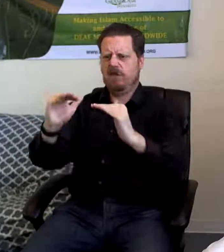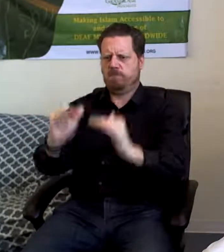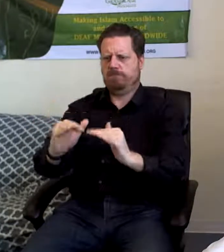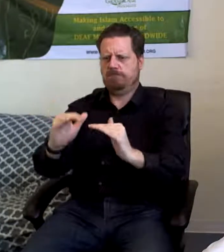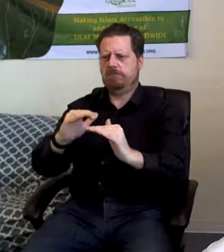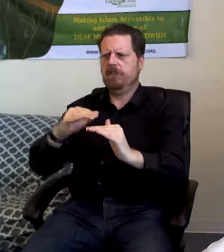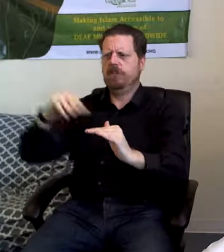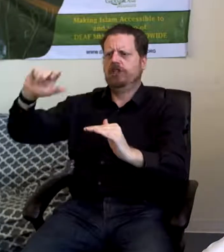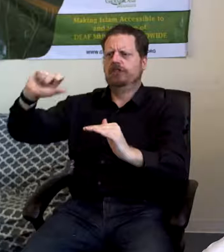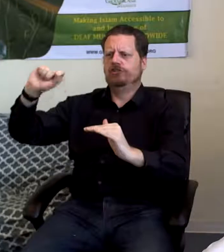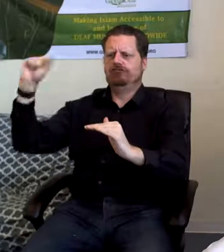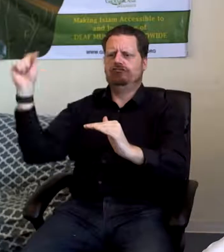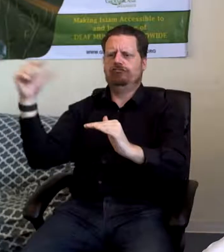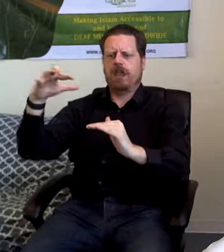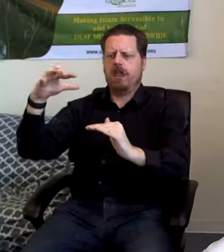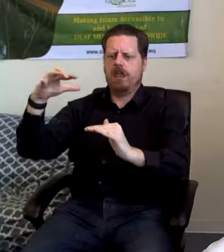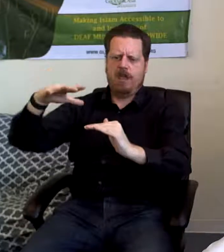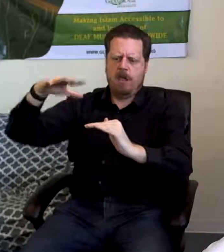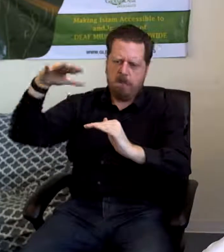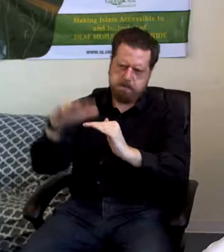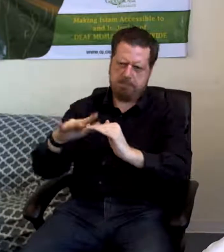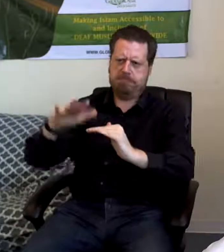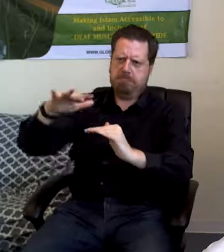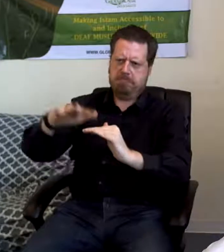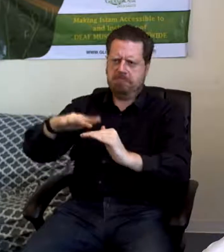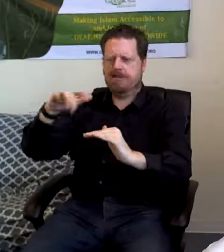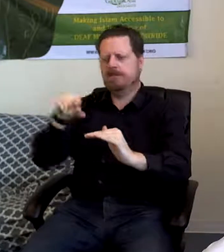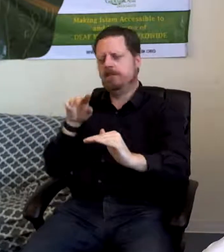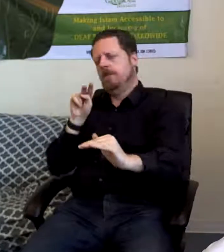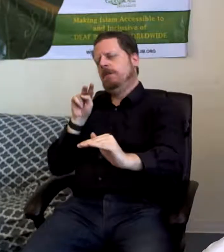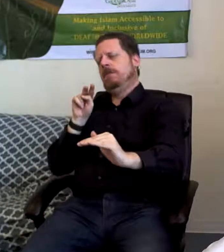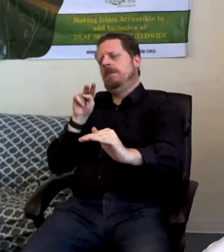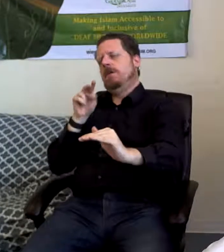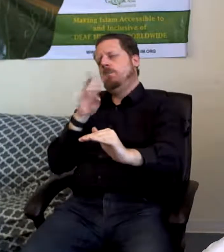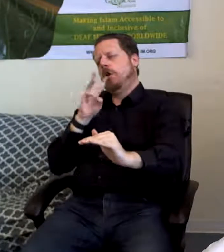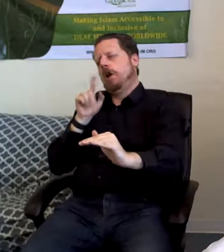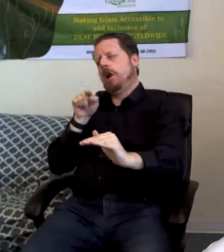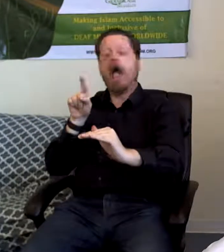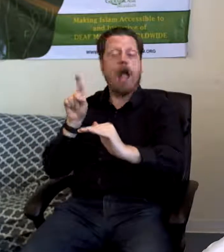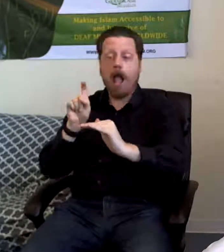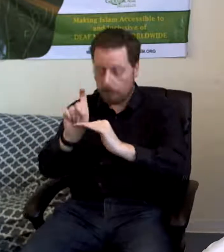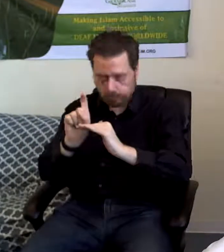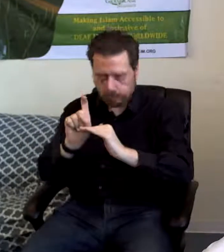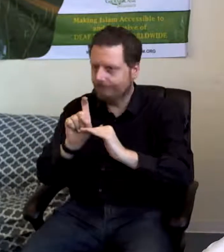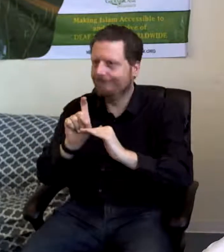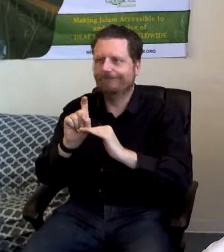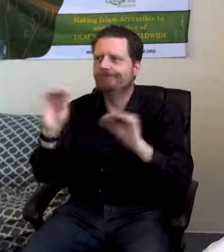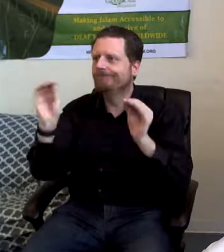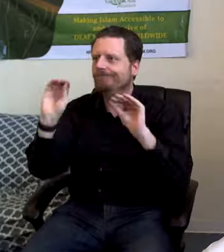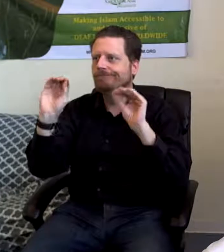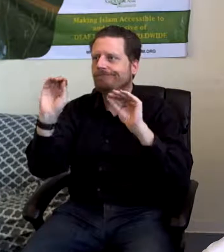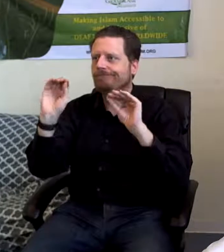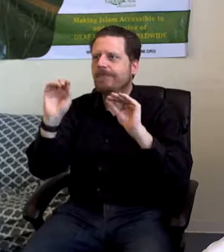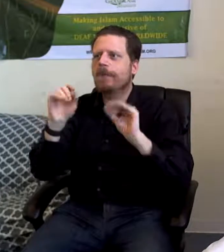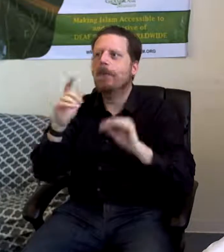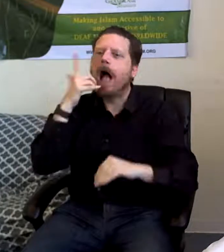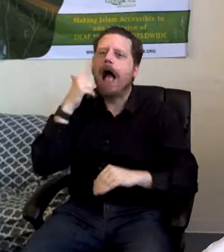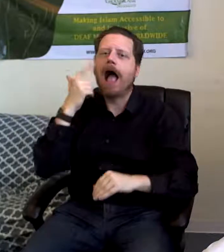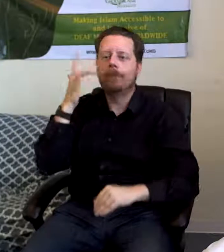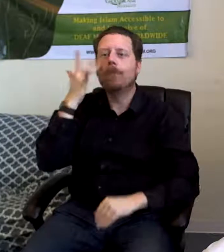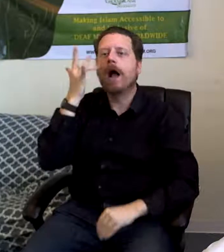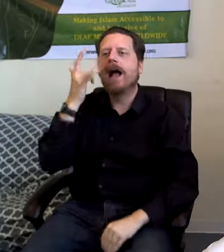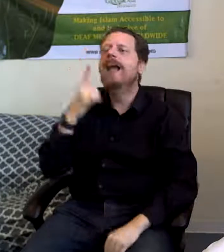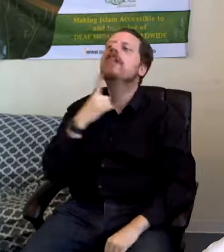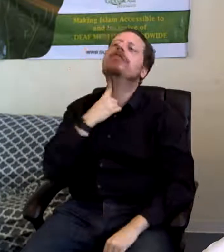shade made it look like different, and you think it's water because you are so thirsty in the desert.